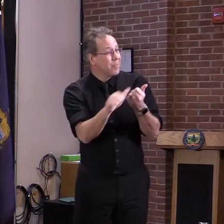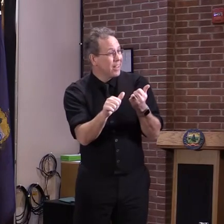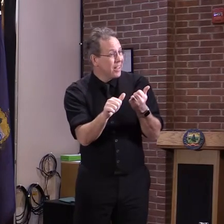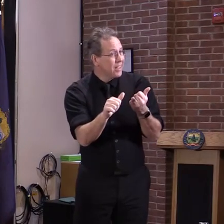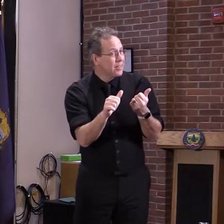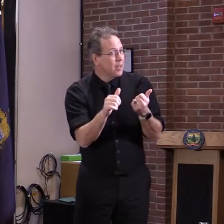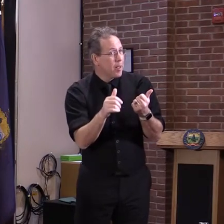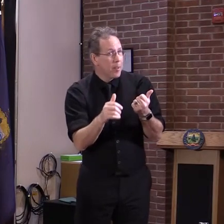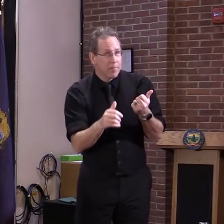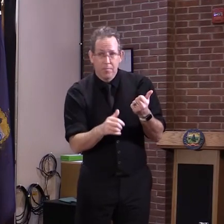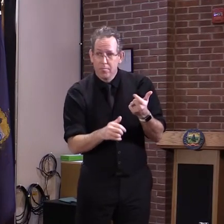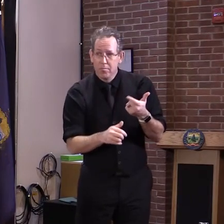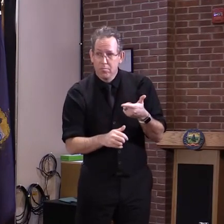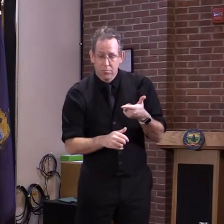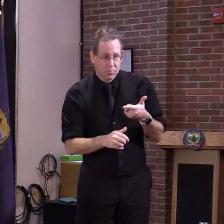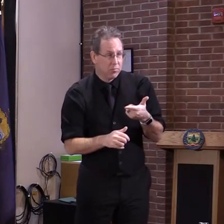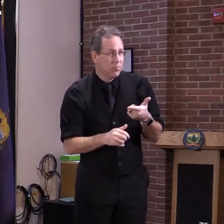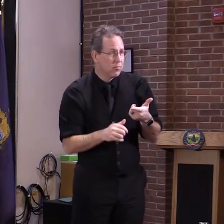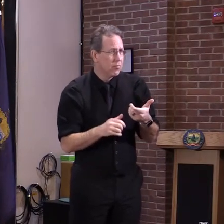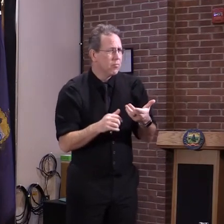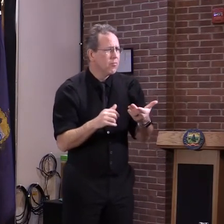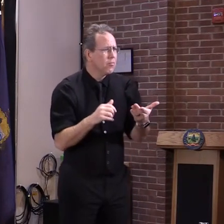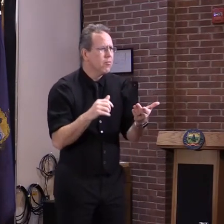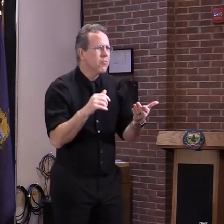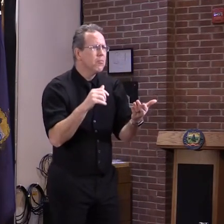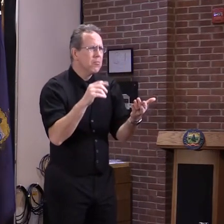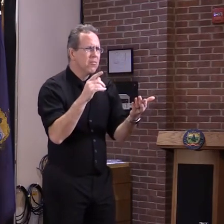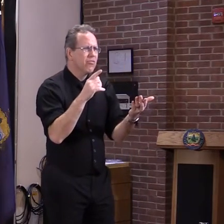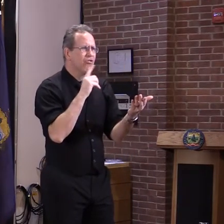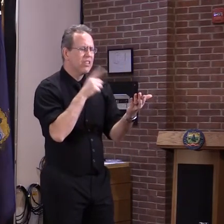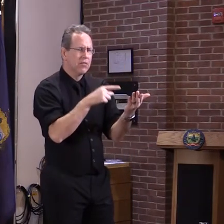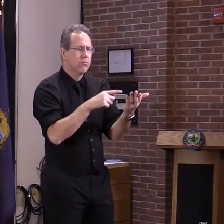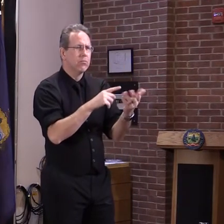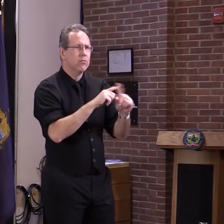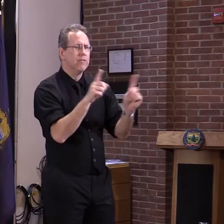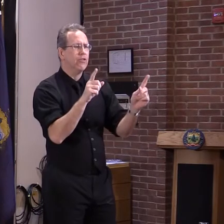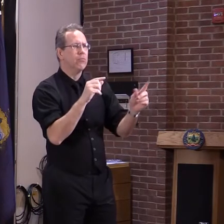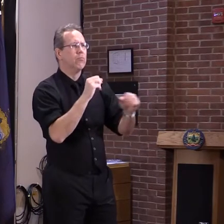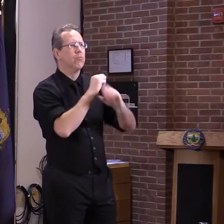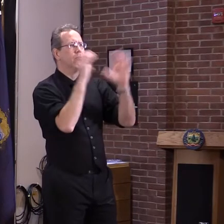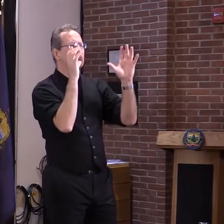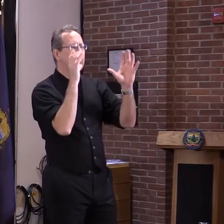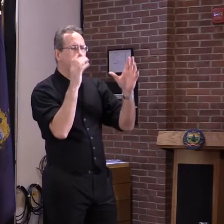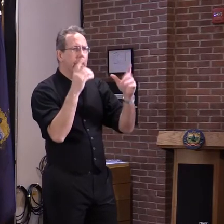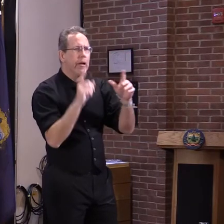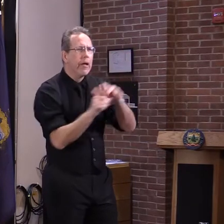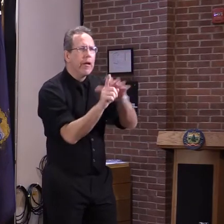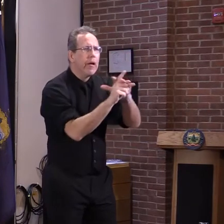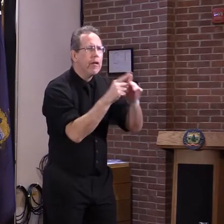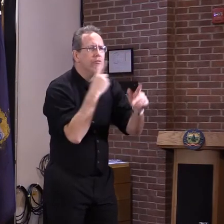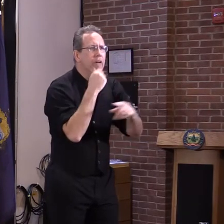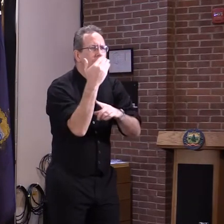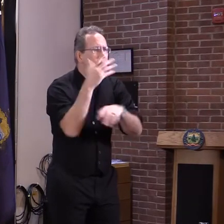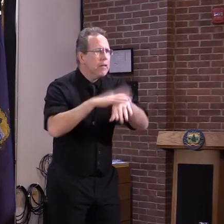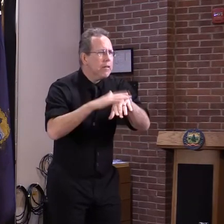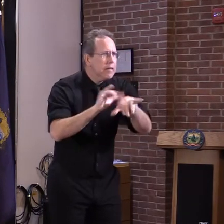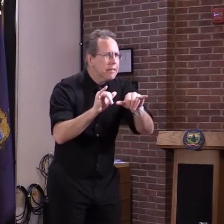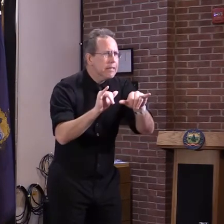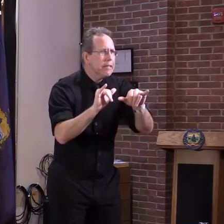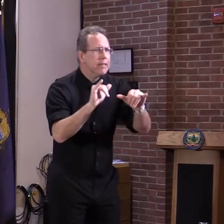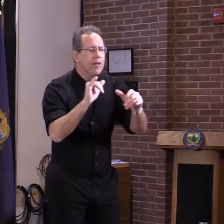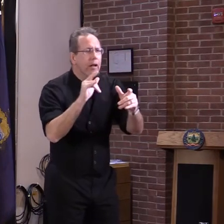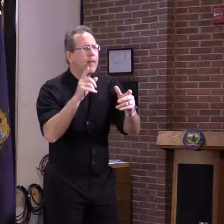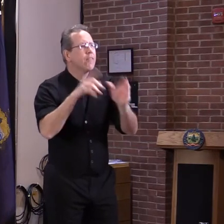it was made a significant difference. I think the red flag provisions, the background checks, and so forth, I think